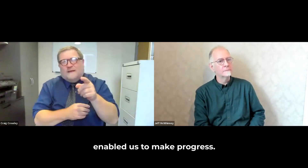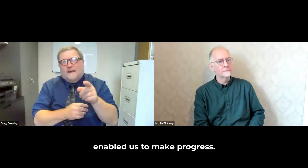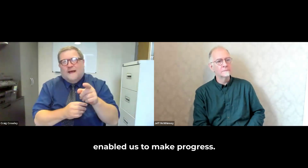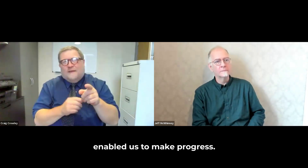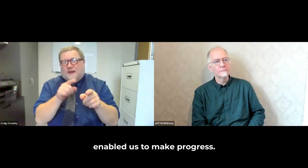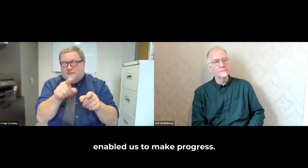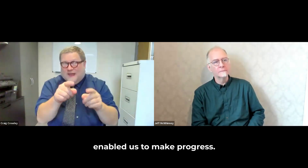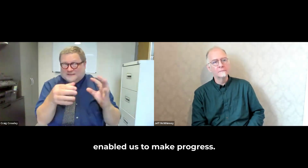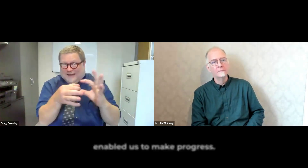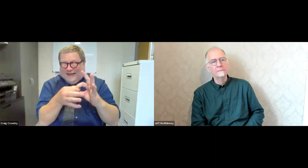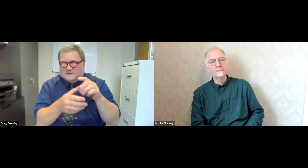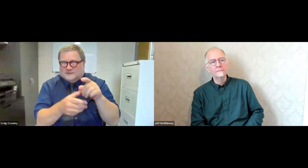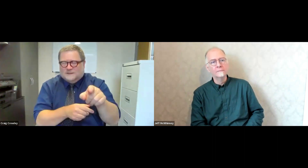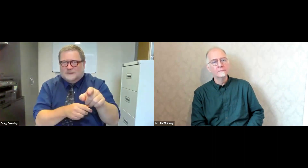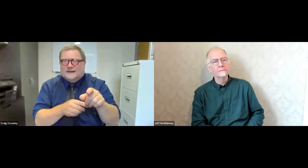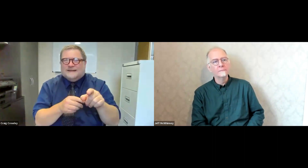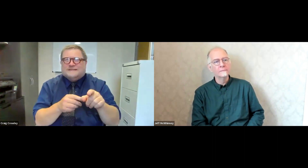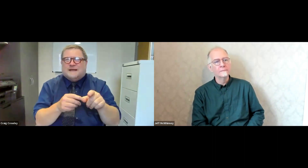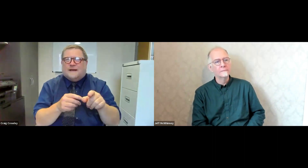enabled us to make progress.